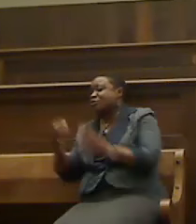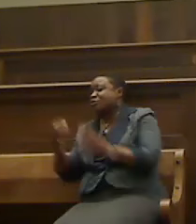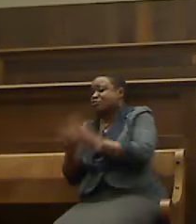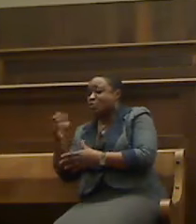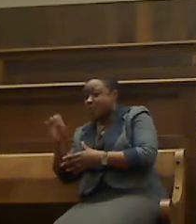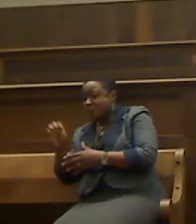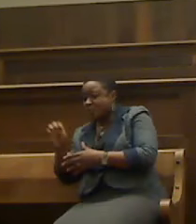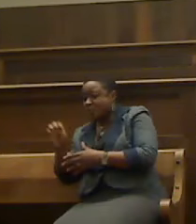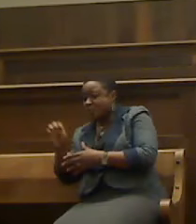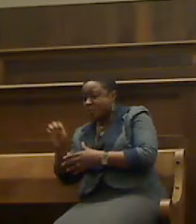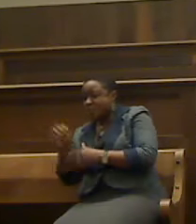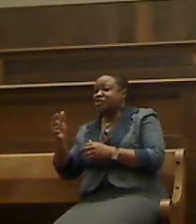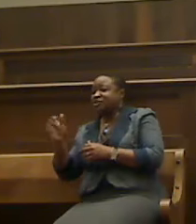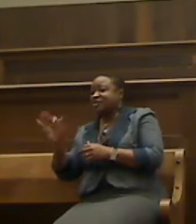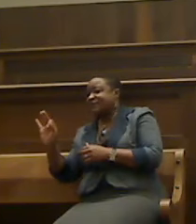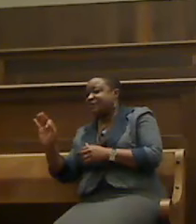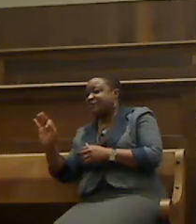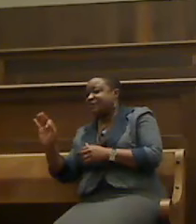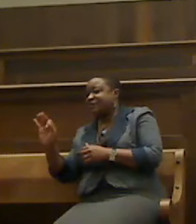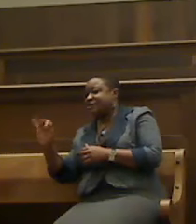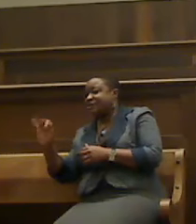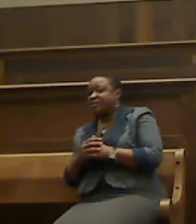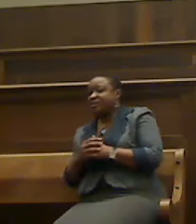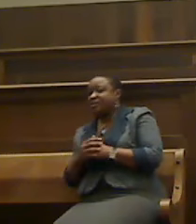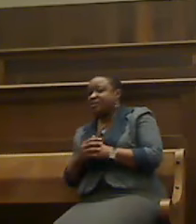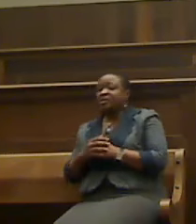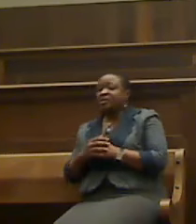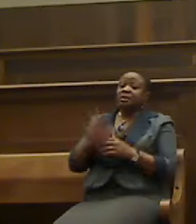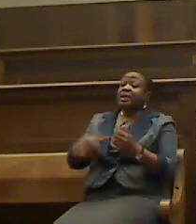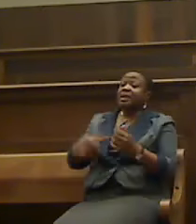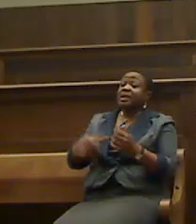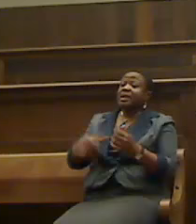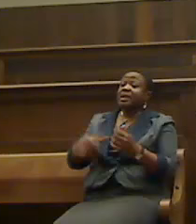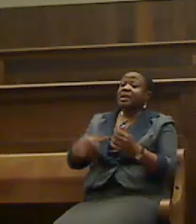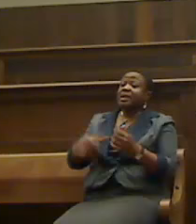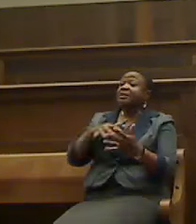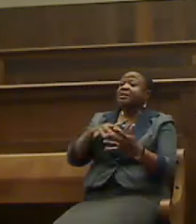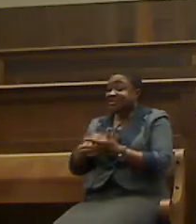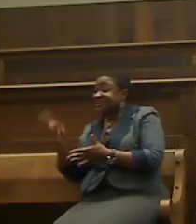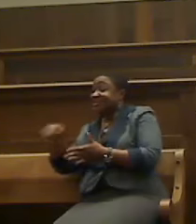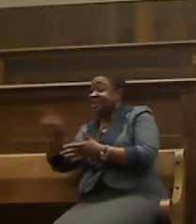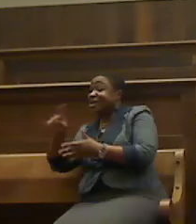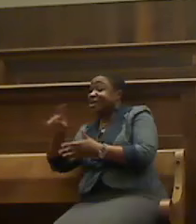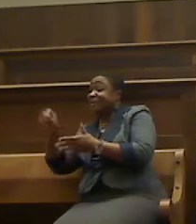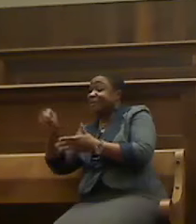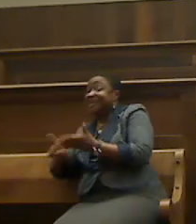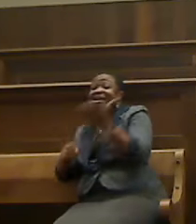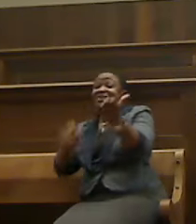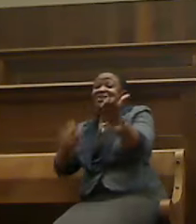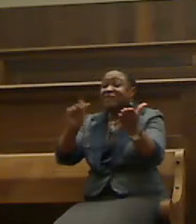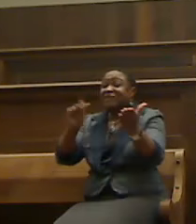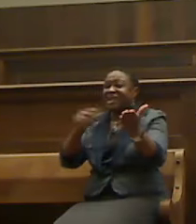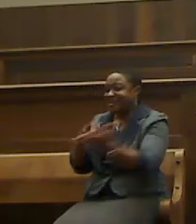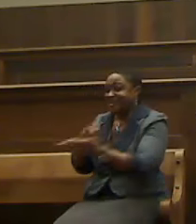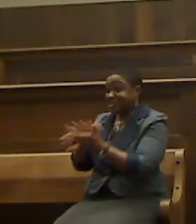The studies that were used to submit to the FDA were so bad that even the FDA initially